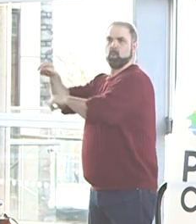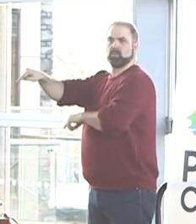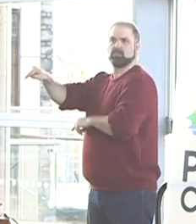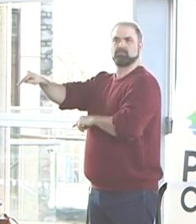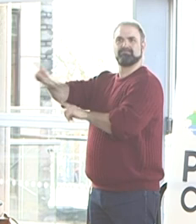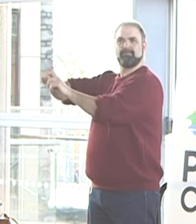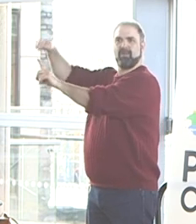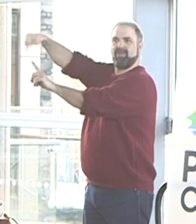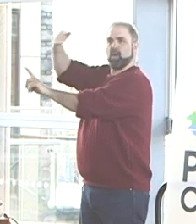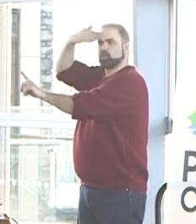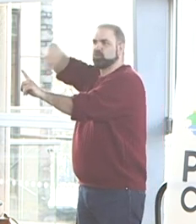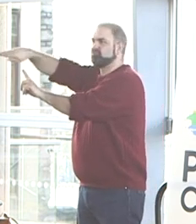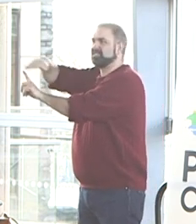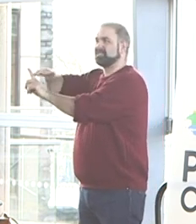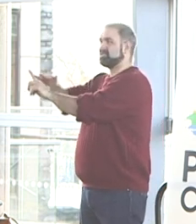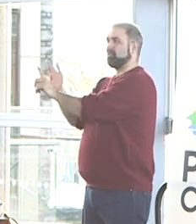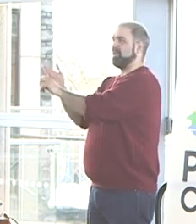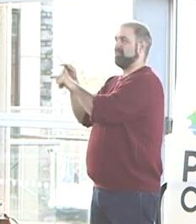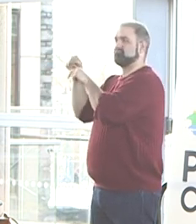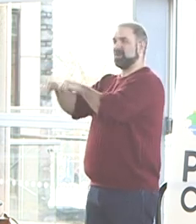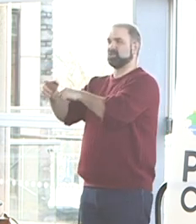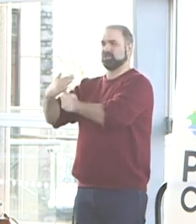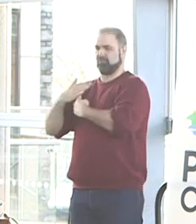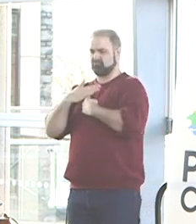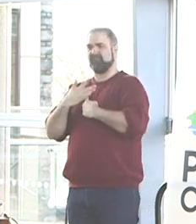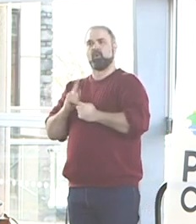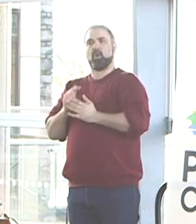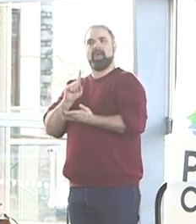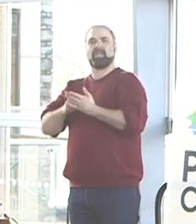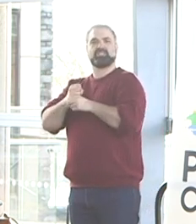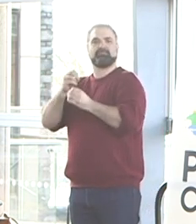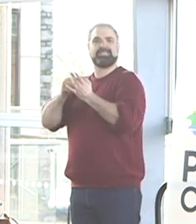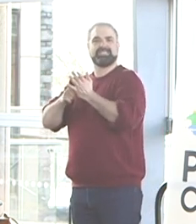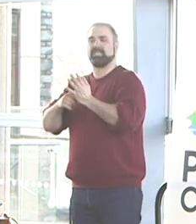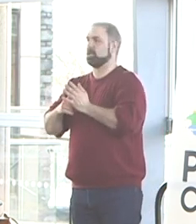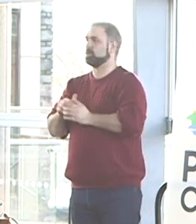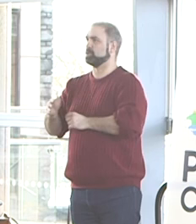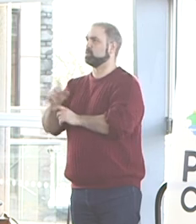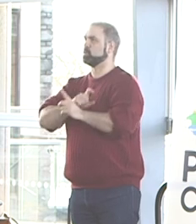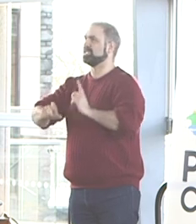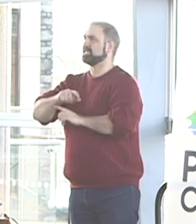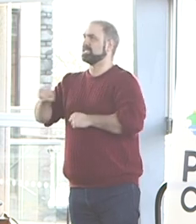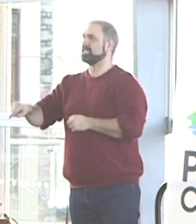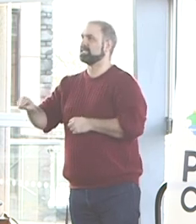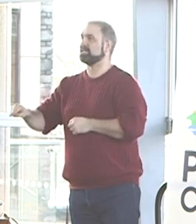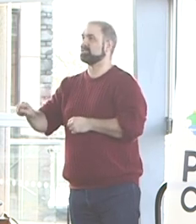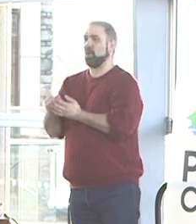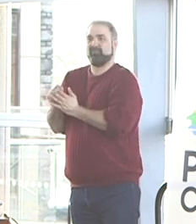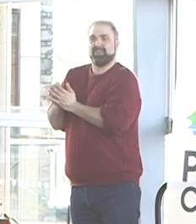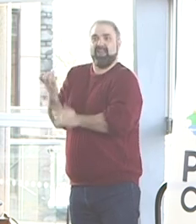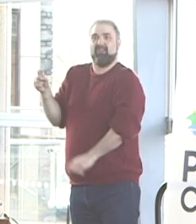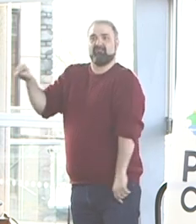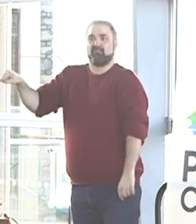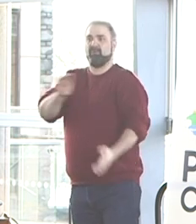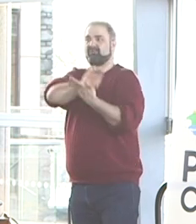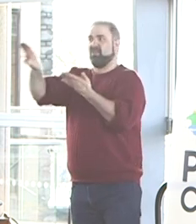into supporting people in countries where there is huge degrees of oppression. So very quietly, there are people being funded to do stuff. But it's very